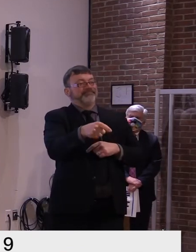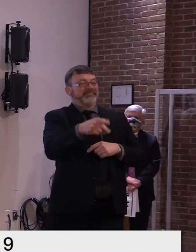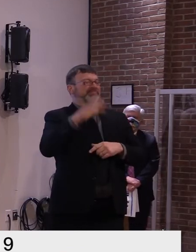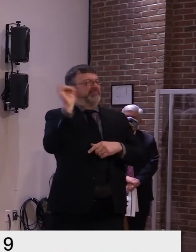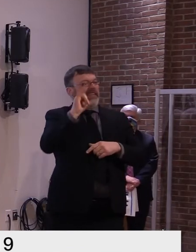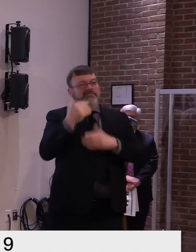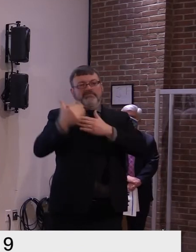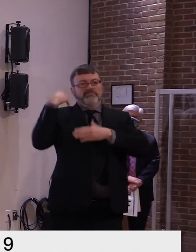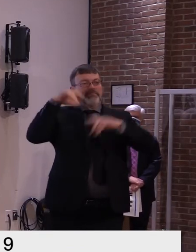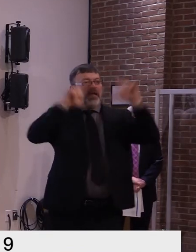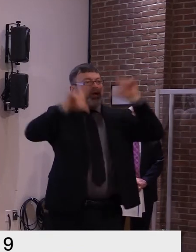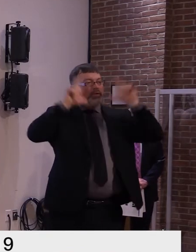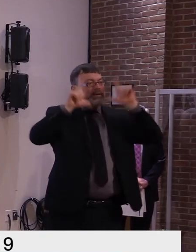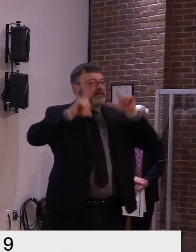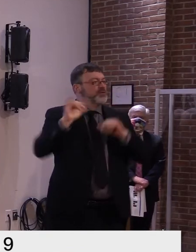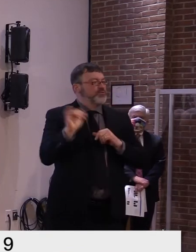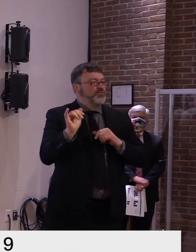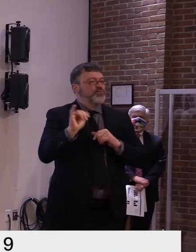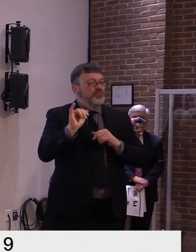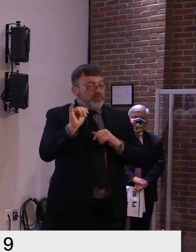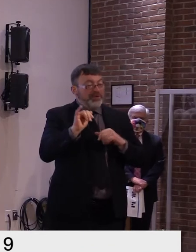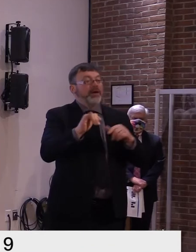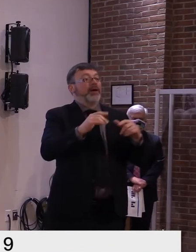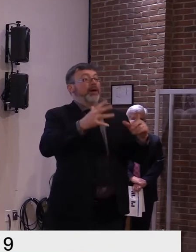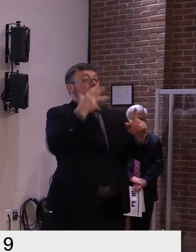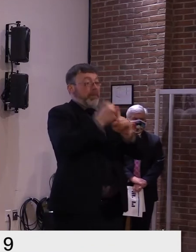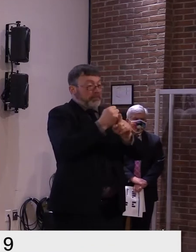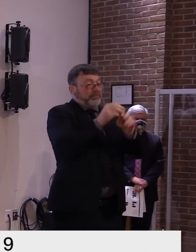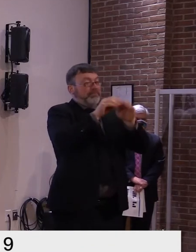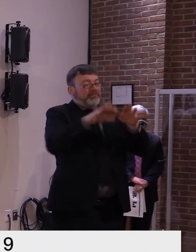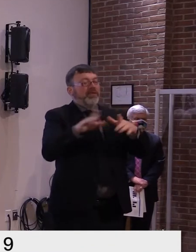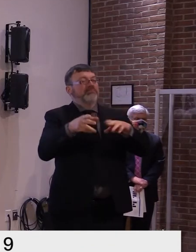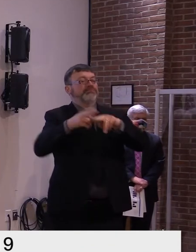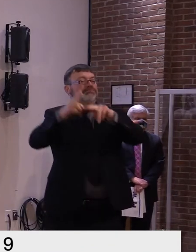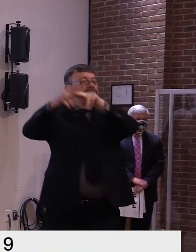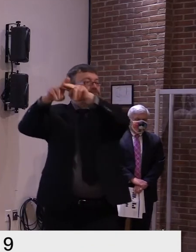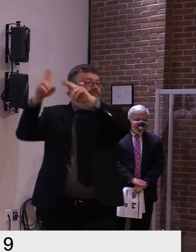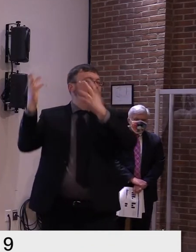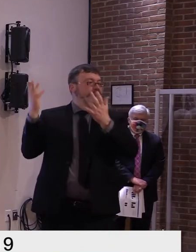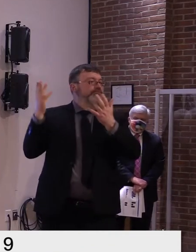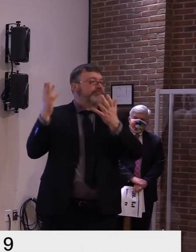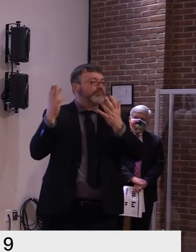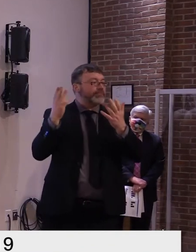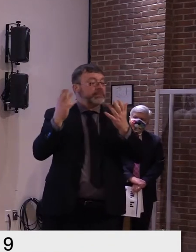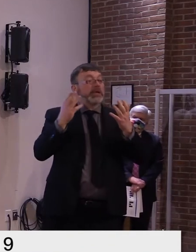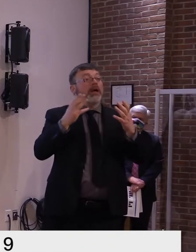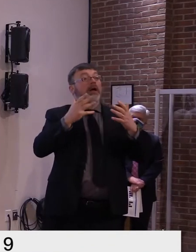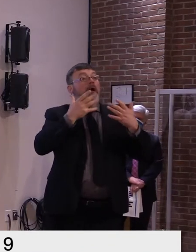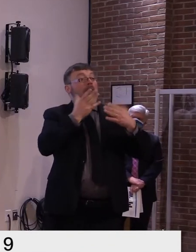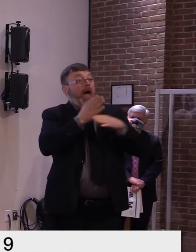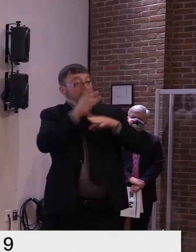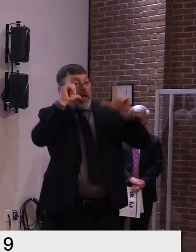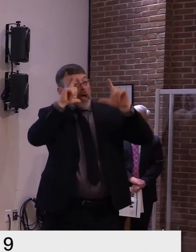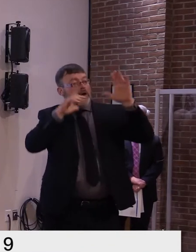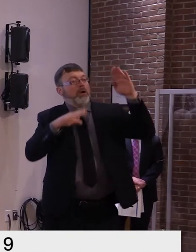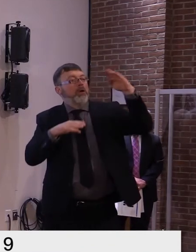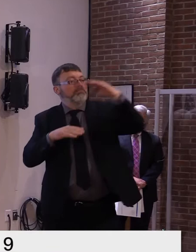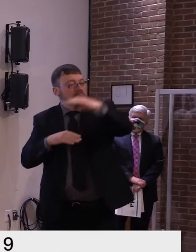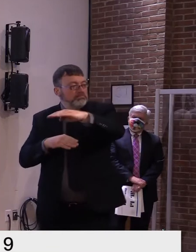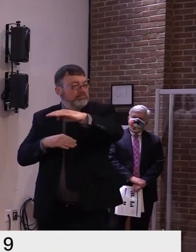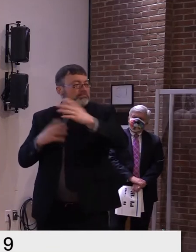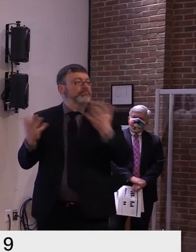a rise in cases for a period of time after that holiday. Our teams are not finding evidence